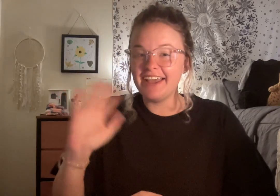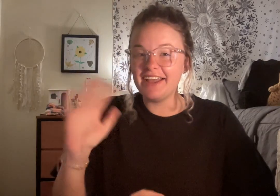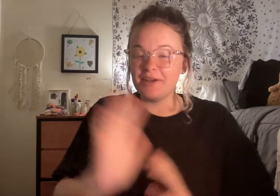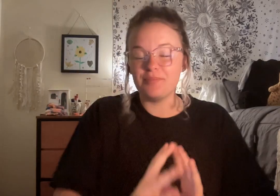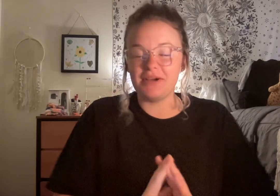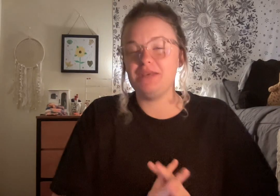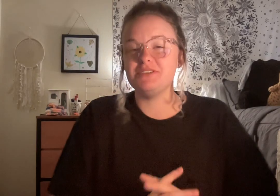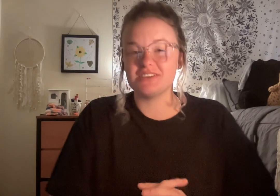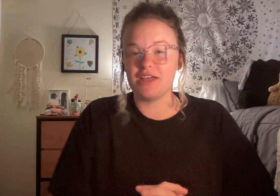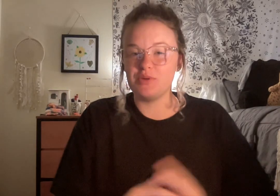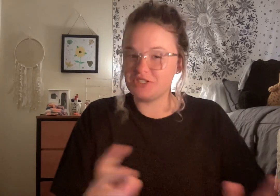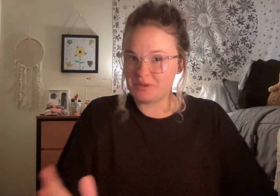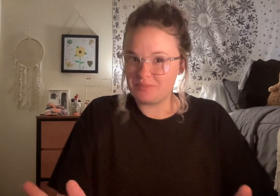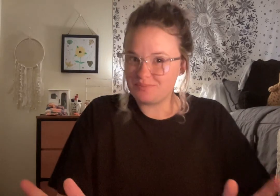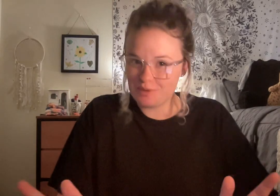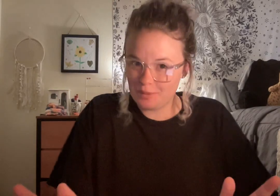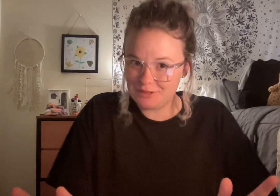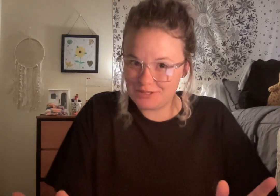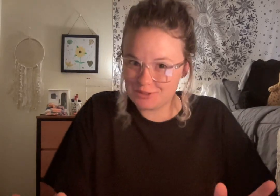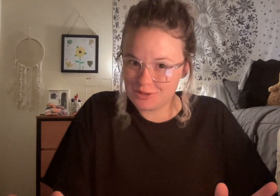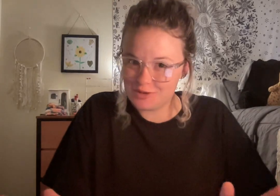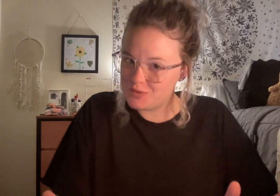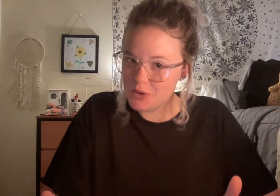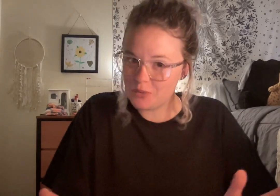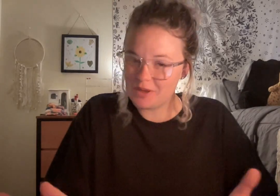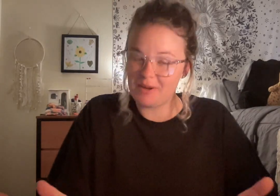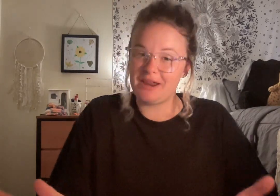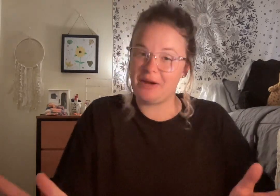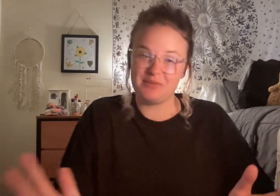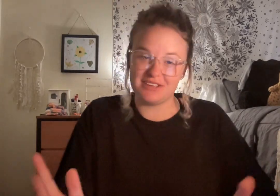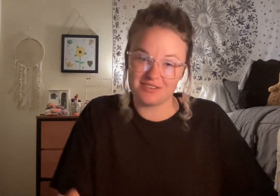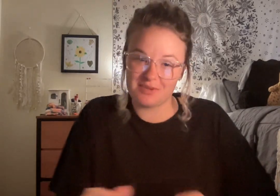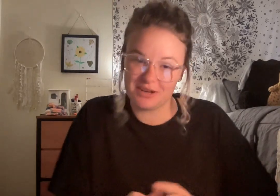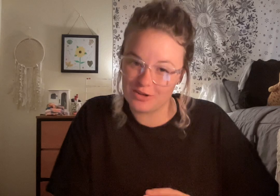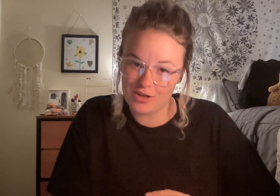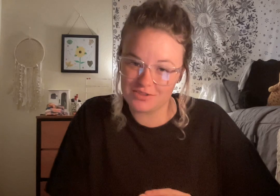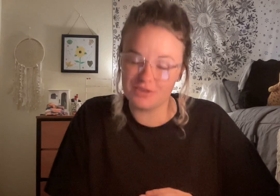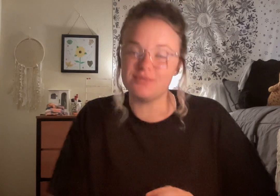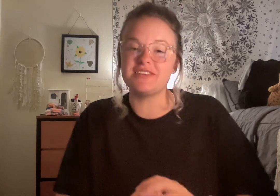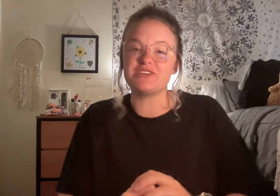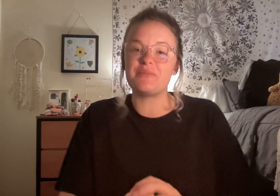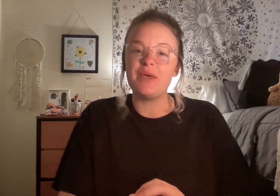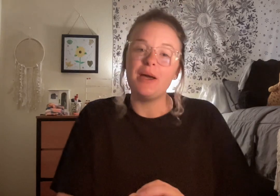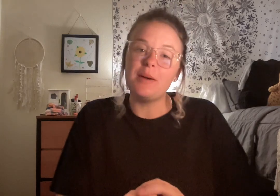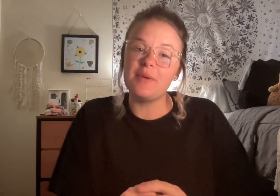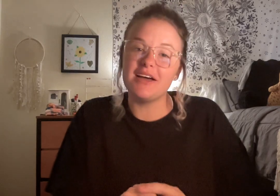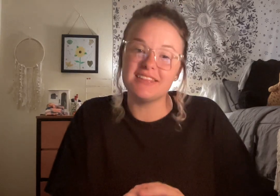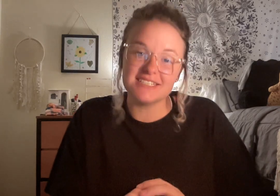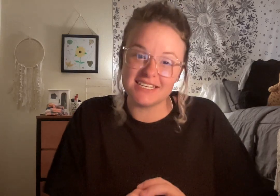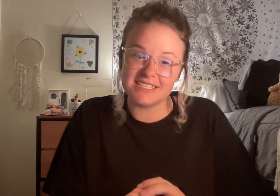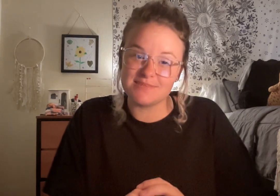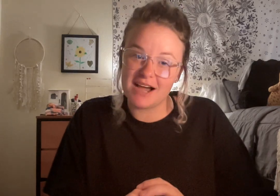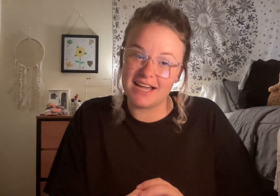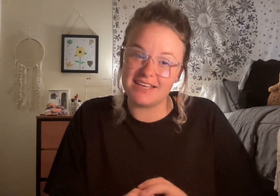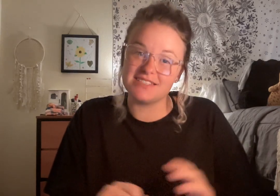Hey, my name is Skylar, which I'm probably sure that you know me by now because I've been in your class all semester. But this is my